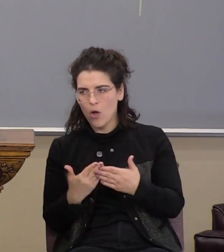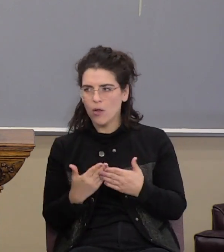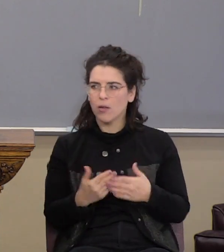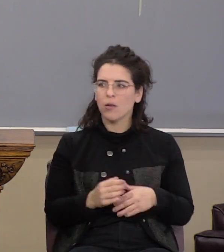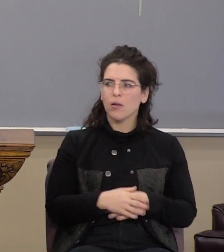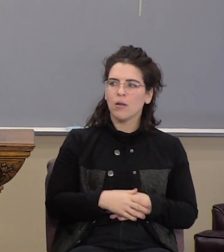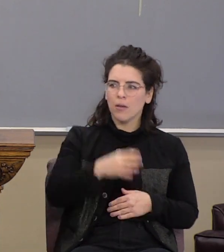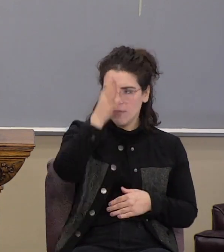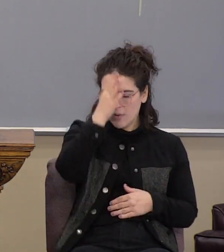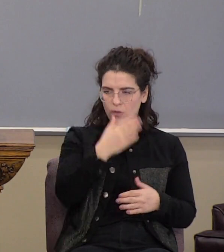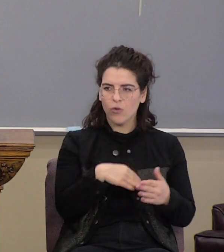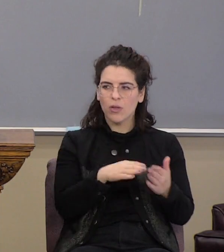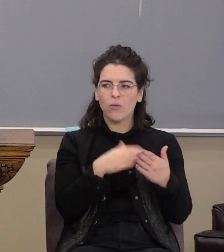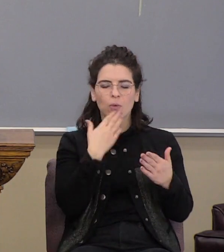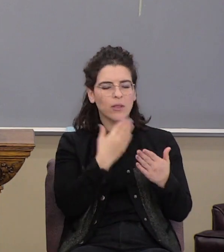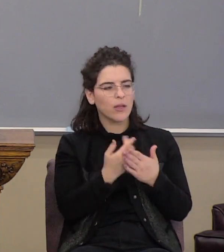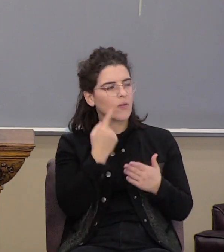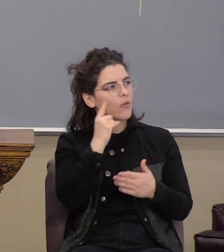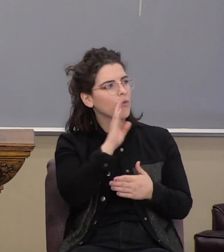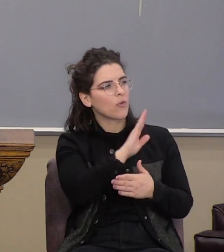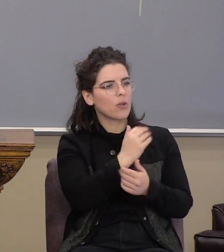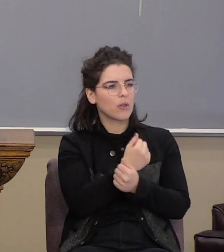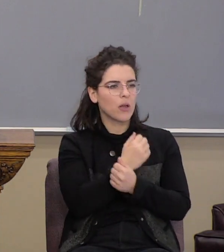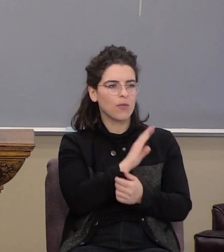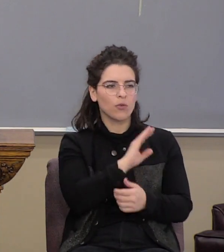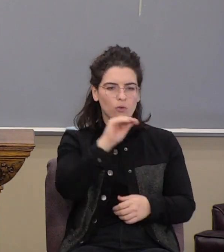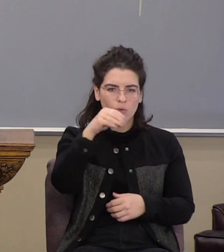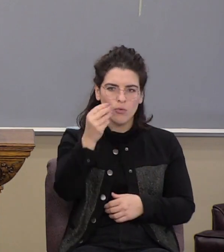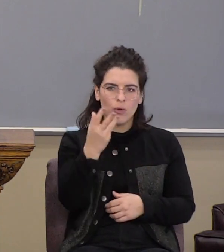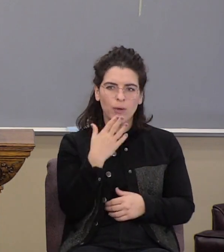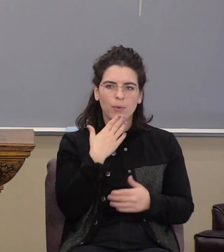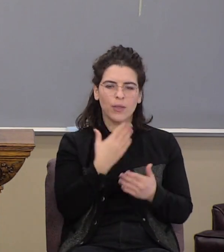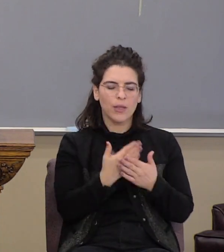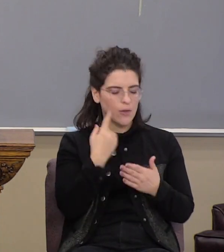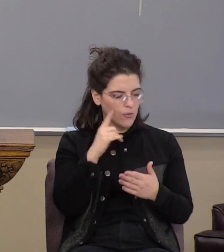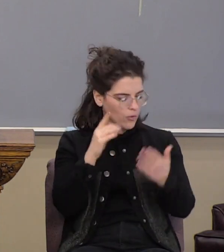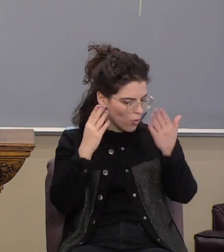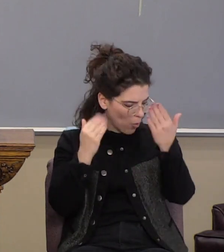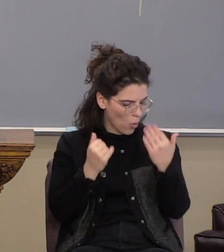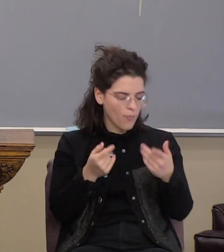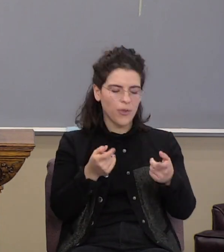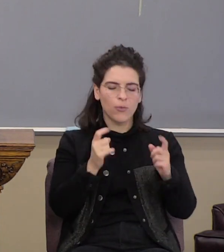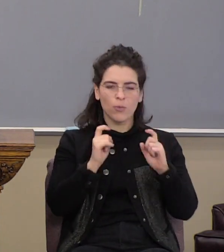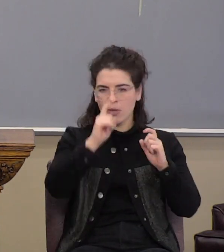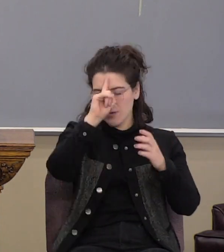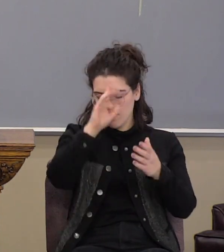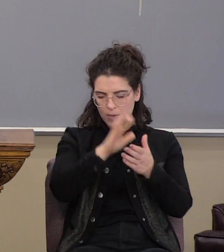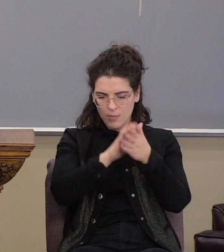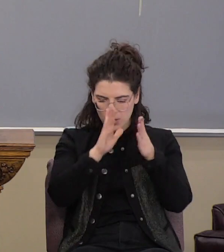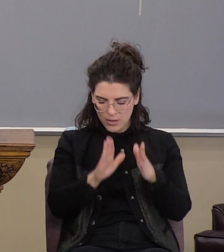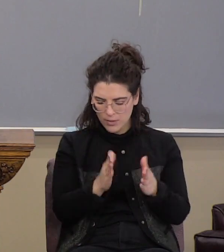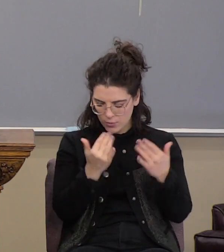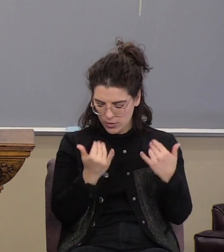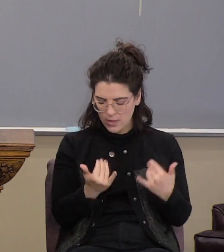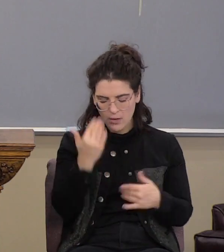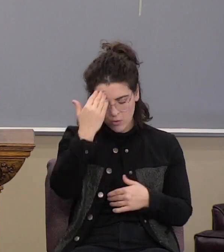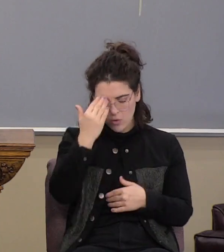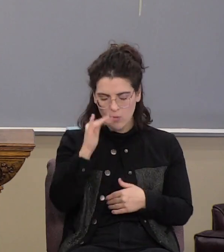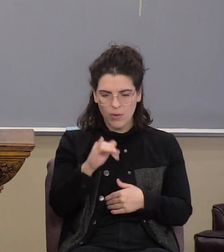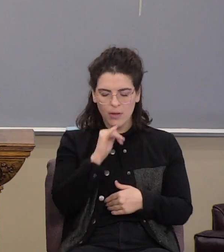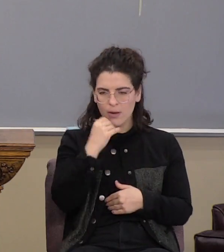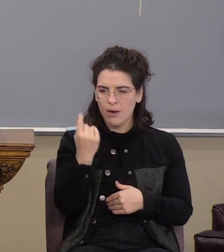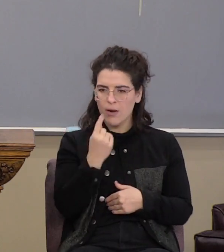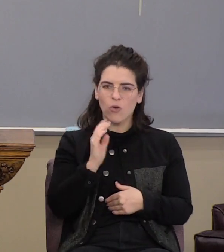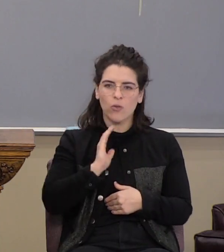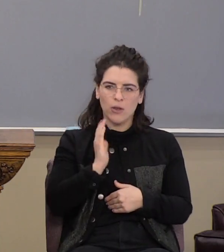your love and grace. We thank you for the hope that you give to us, the believer, today, knowing that not only are our sins